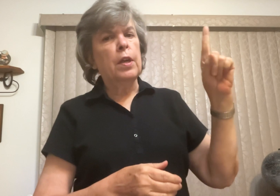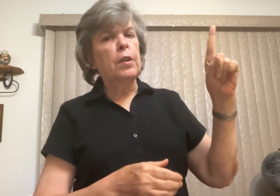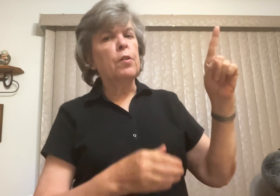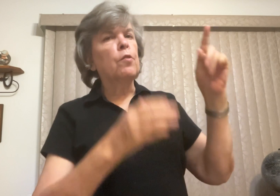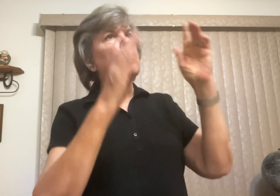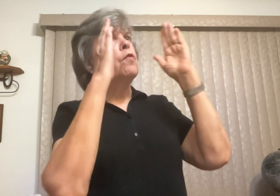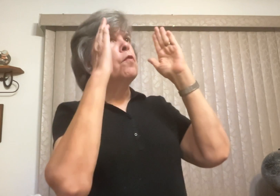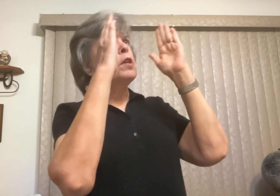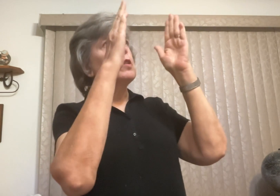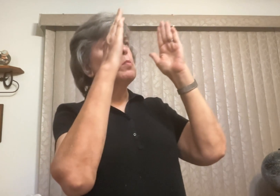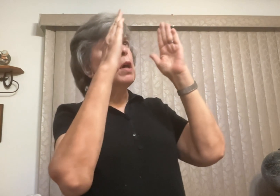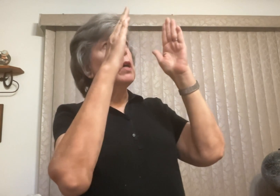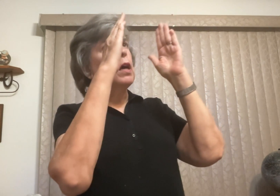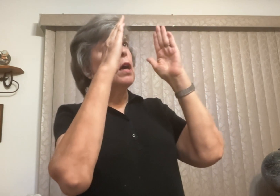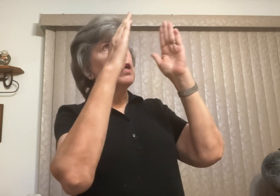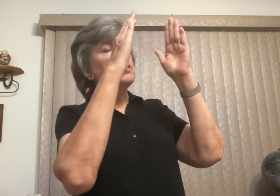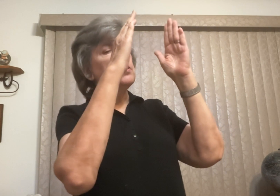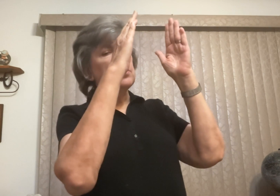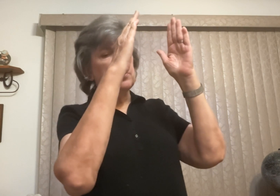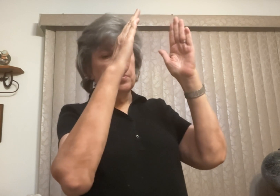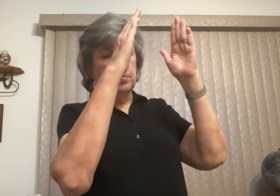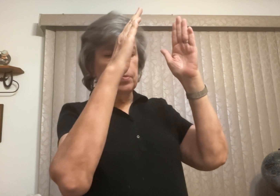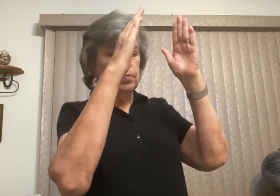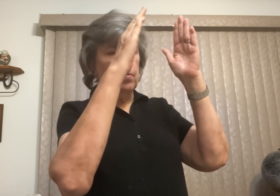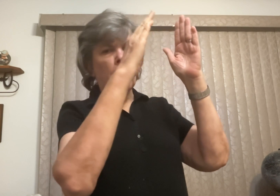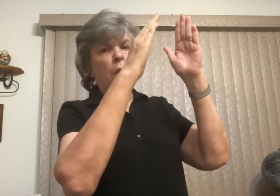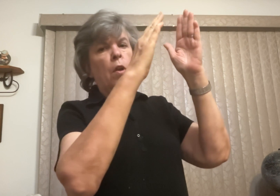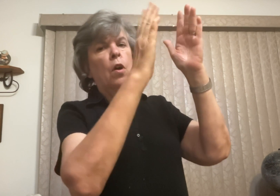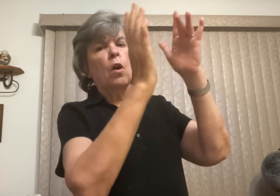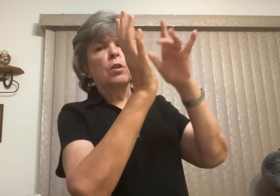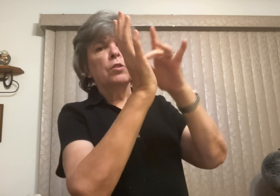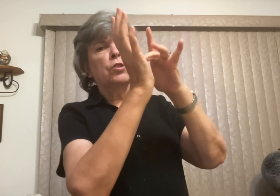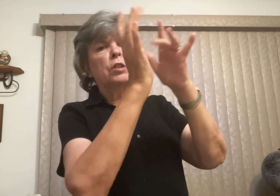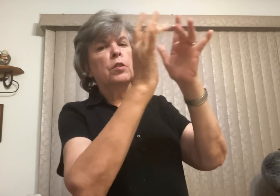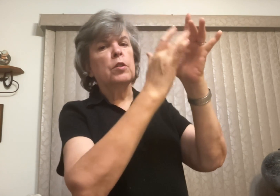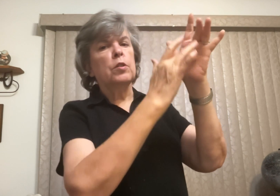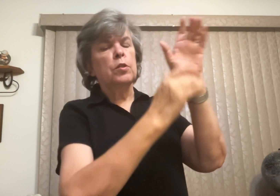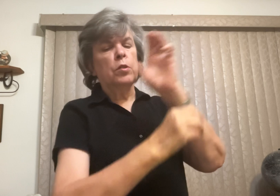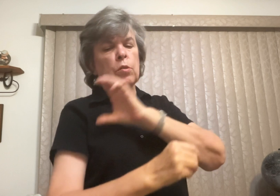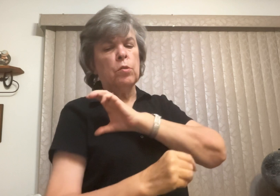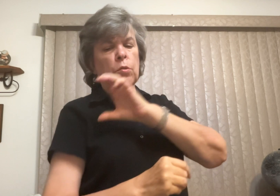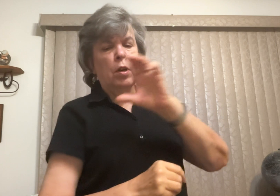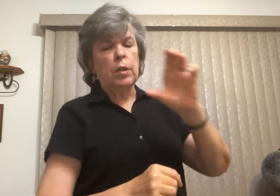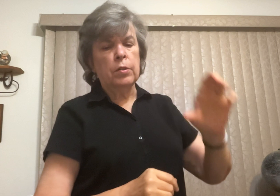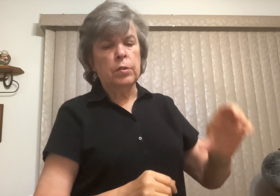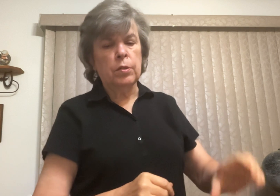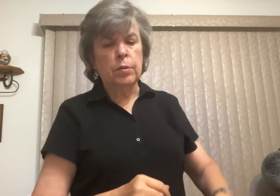He'll fix my eyes on Jesus Christ.